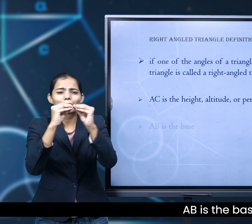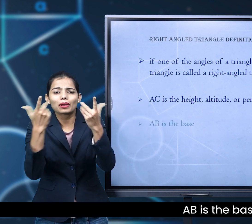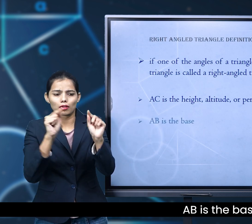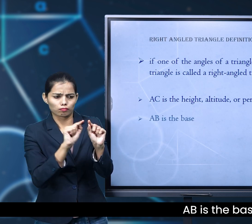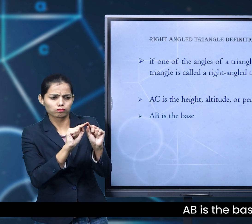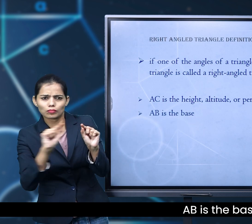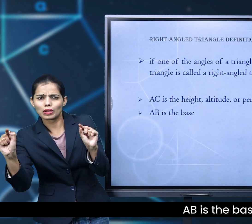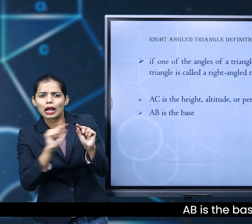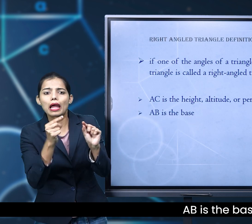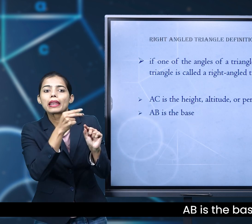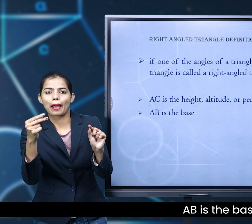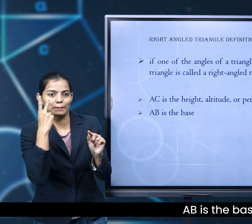AB is the base.